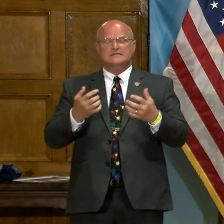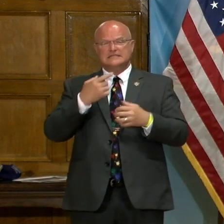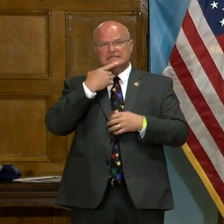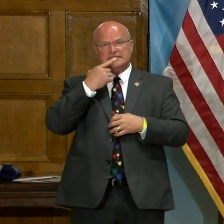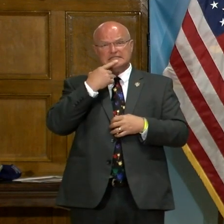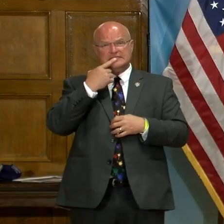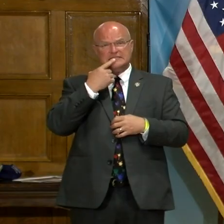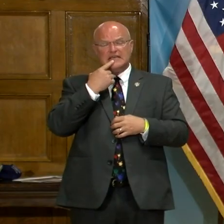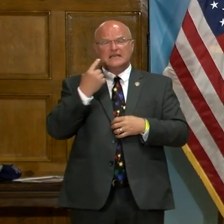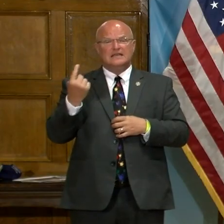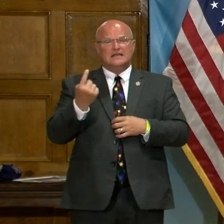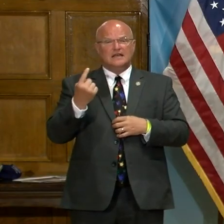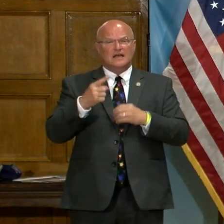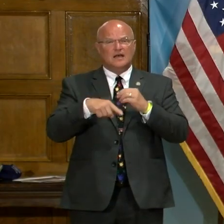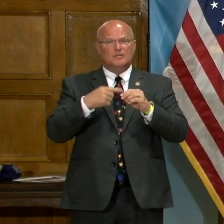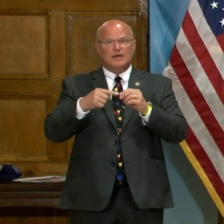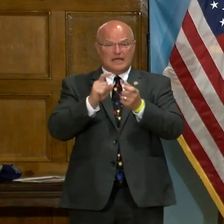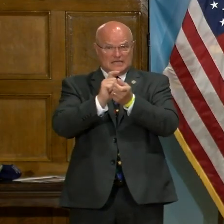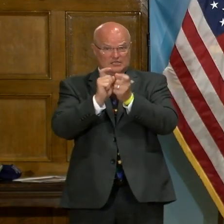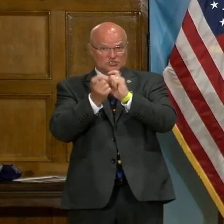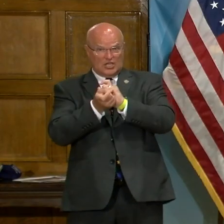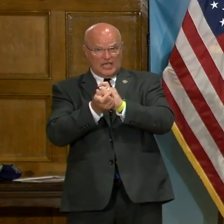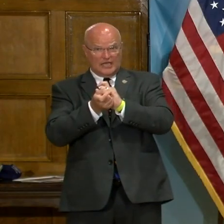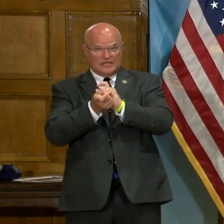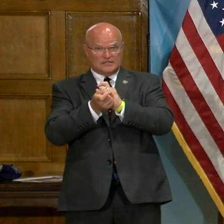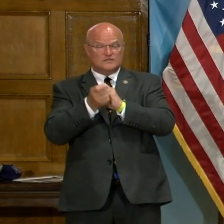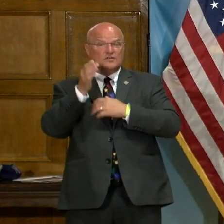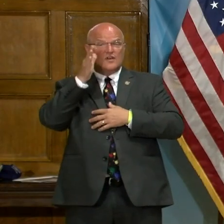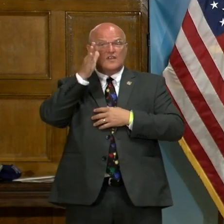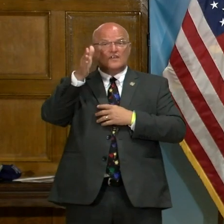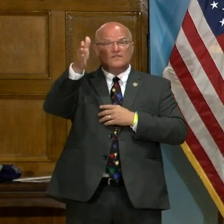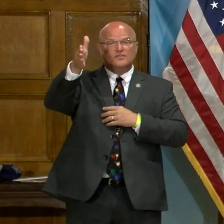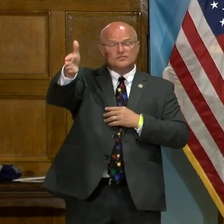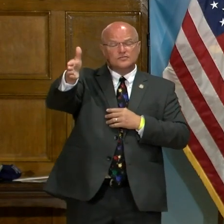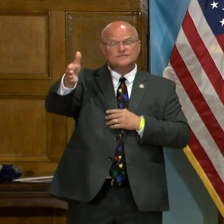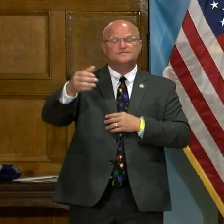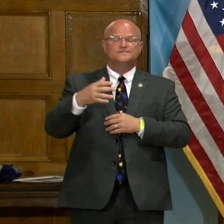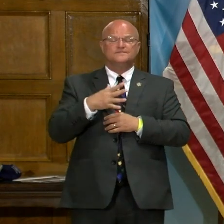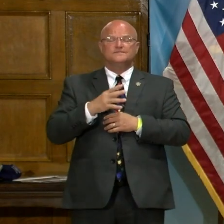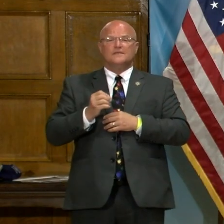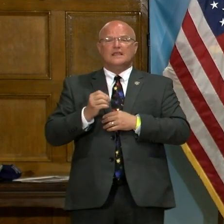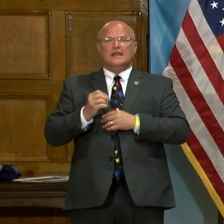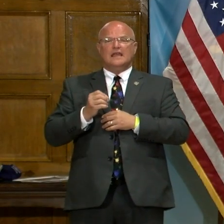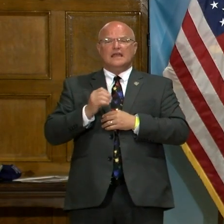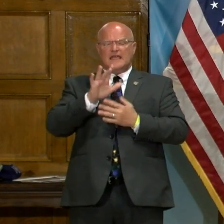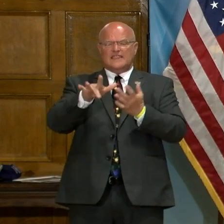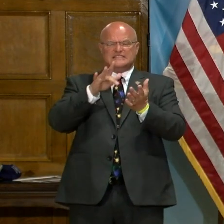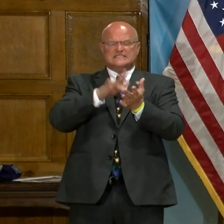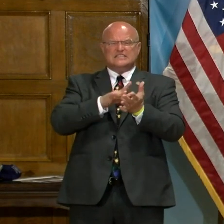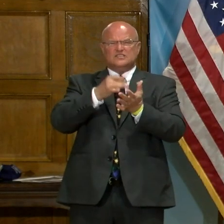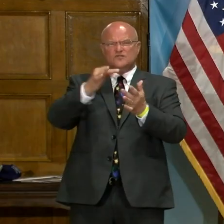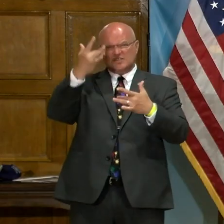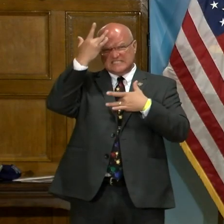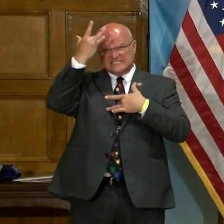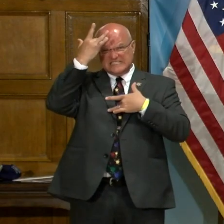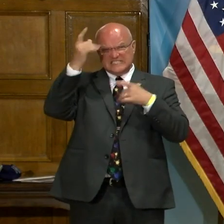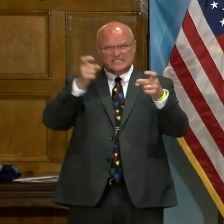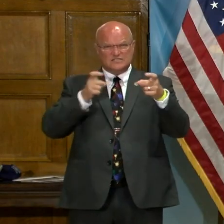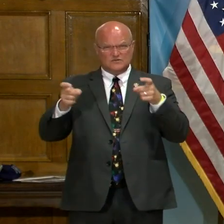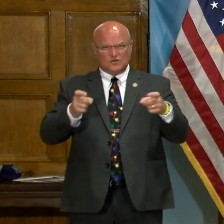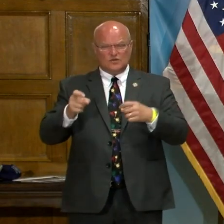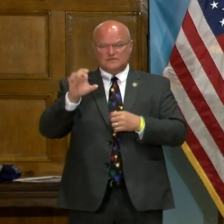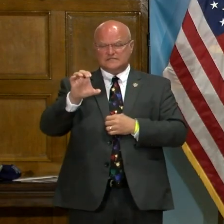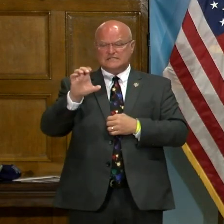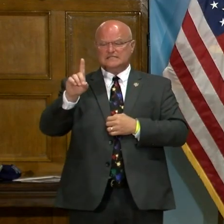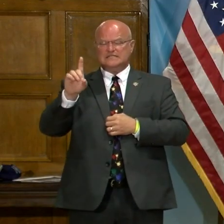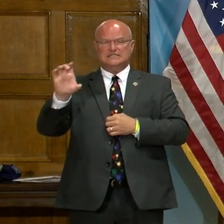say something about a change in our future, and the Center for Disease Control is one of